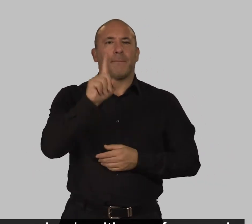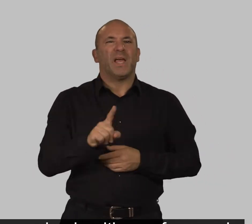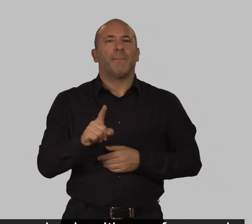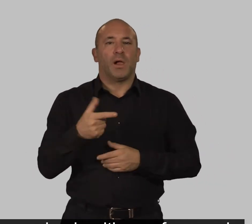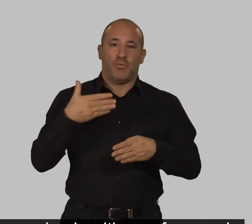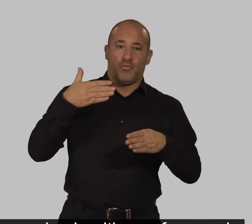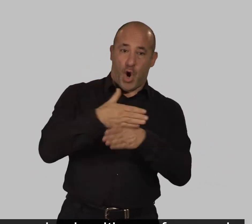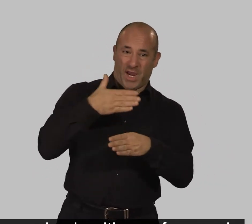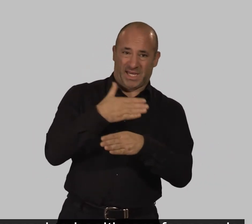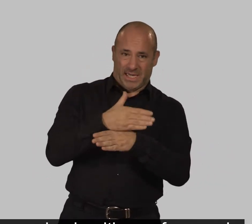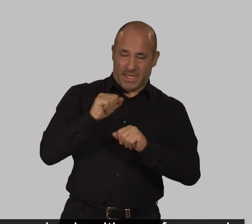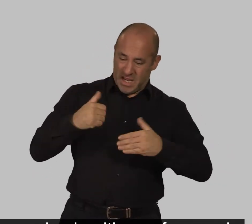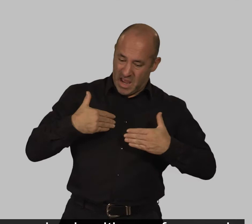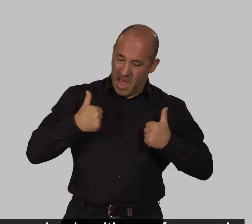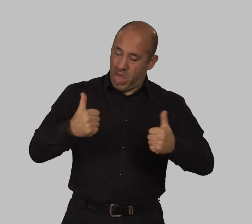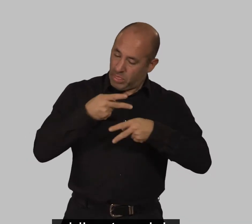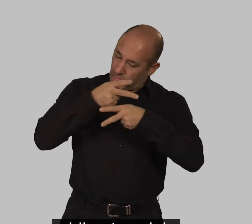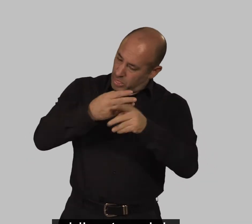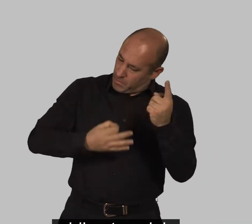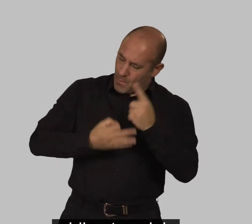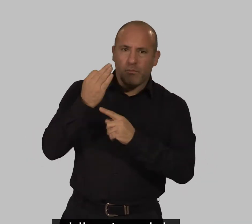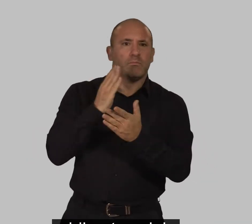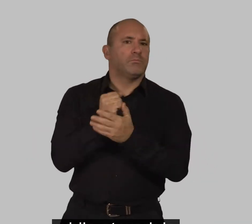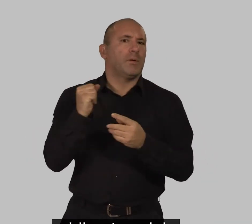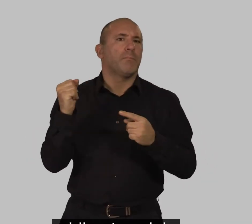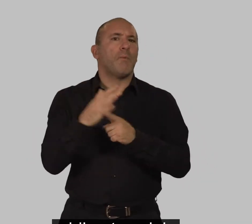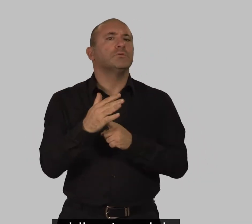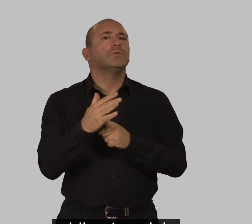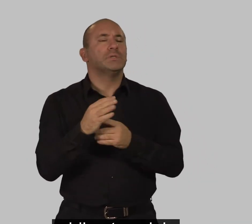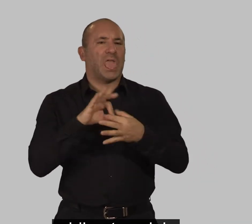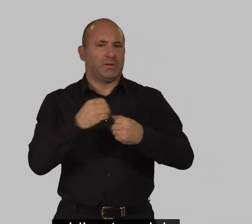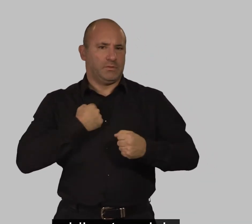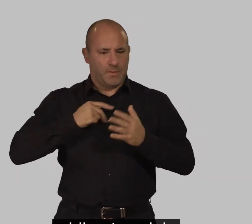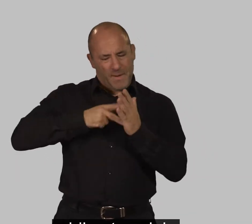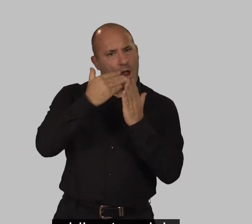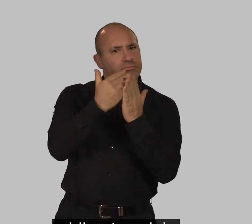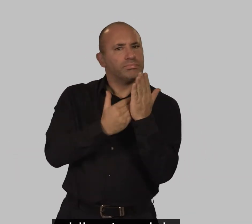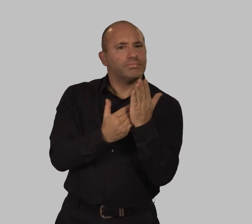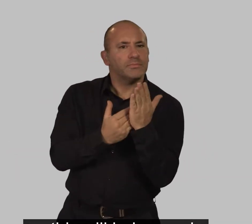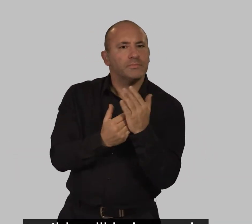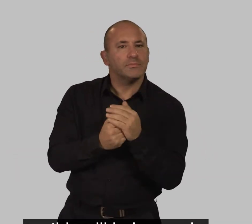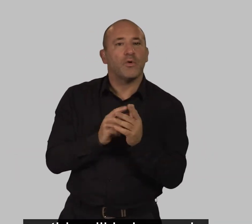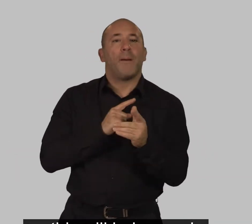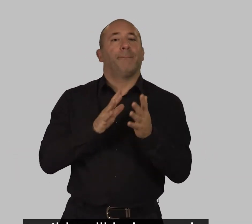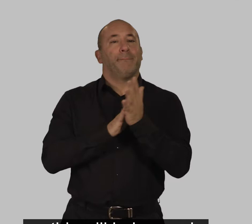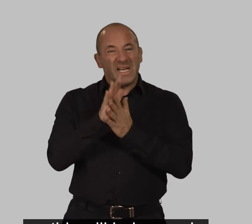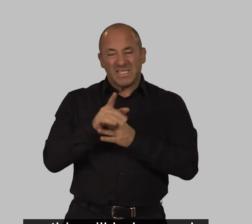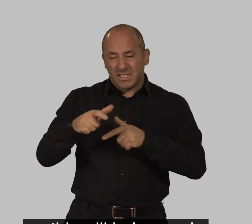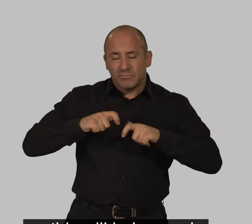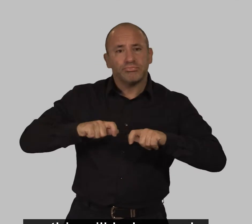Improving healthcare for people while at work is important to our plans, as this will help people avoid